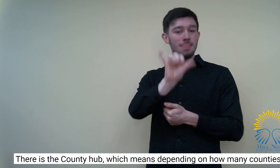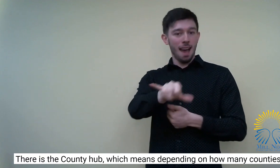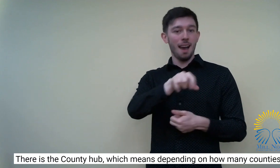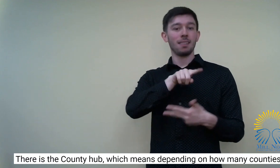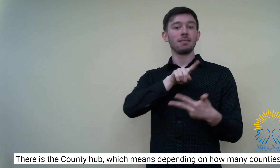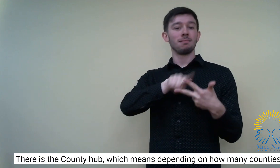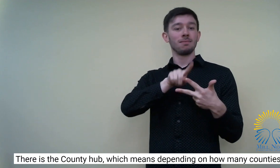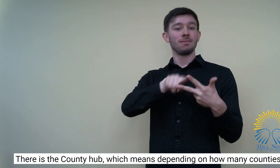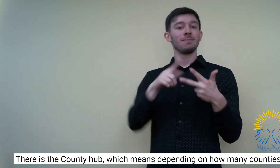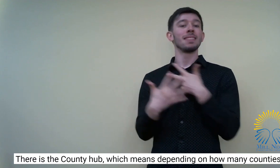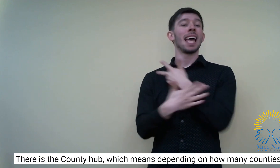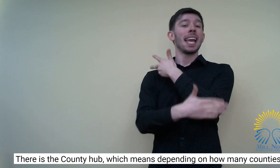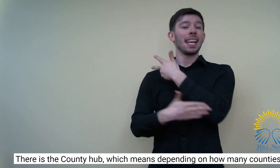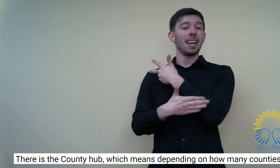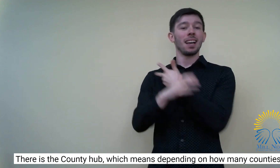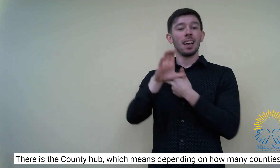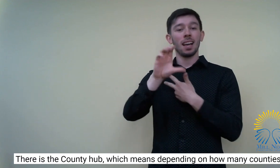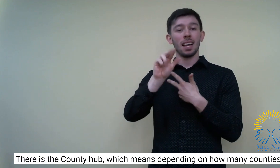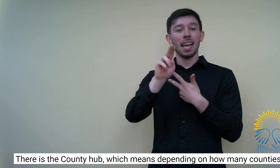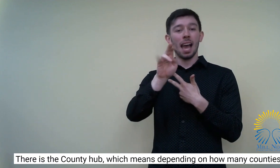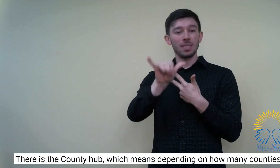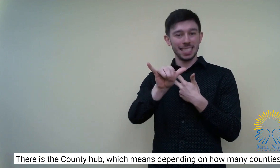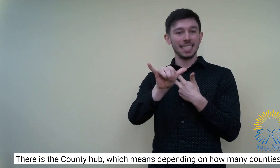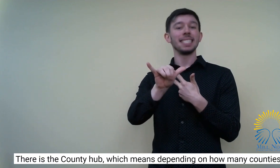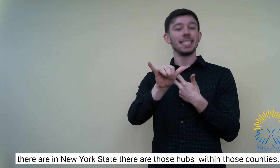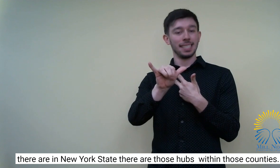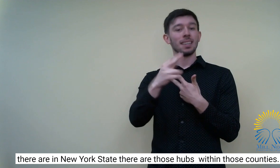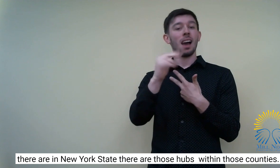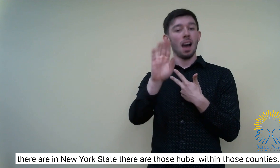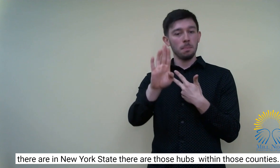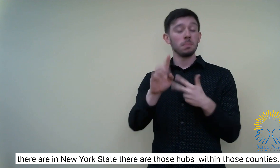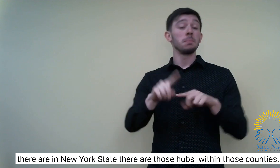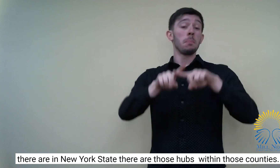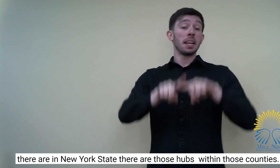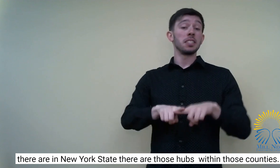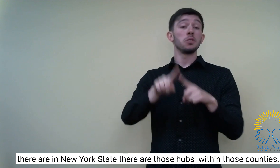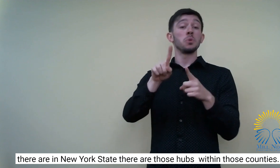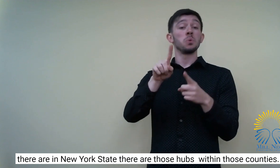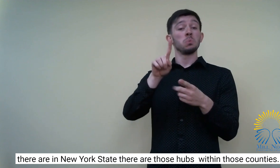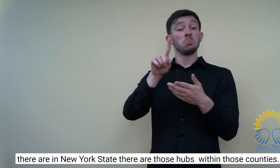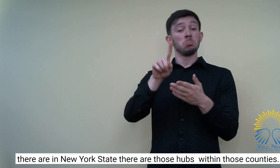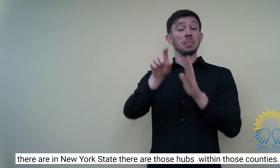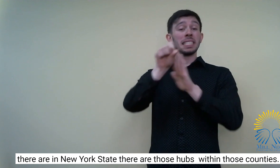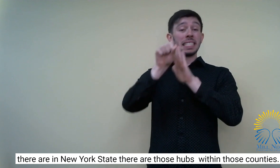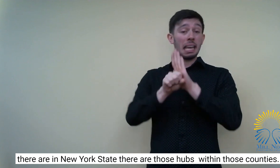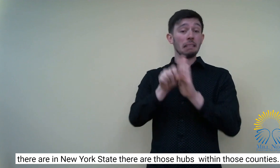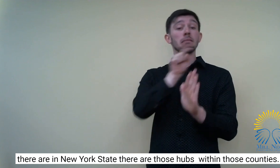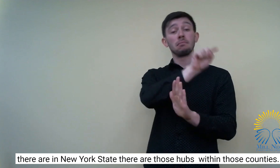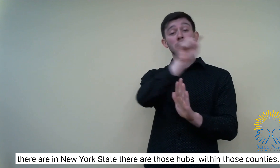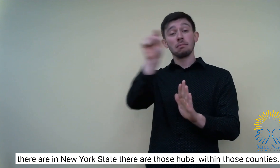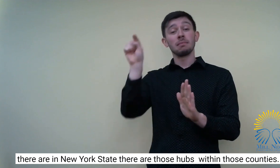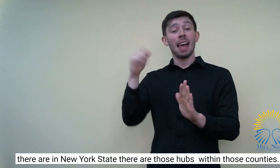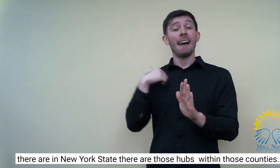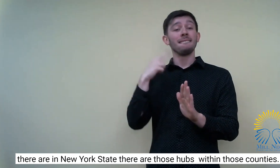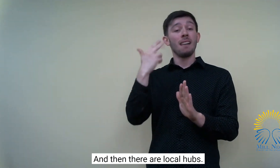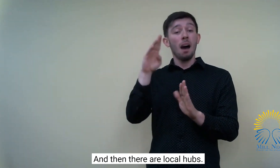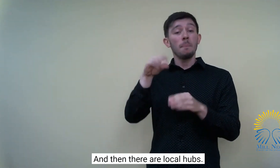which means depending on how many counties there are in New York State, there are those hubs within those counties. And then there